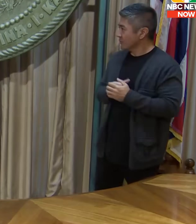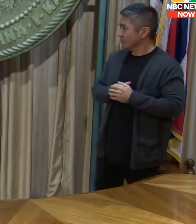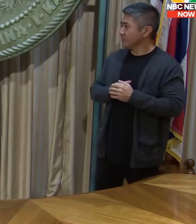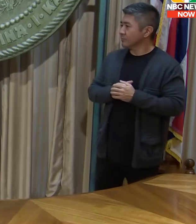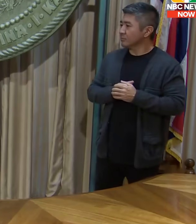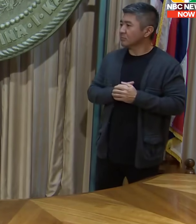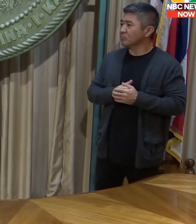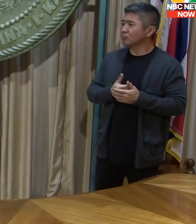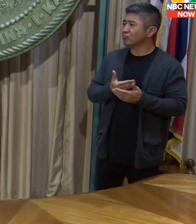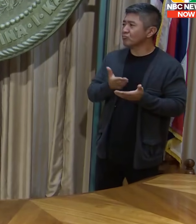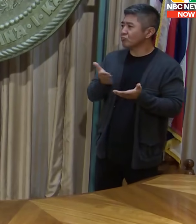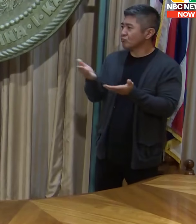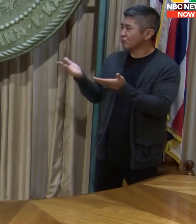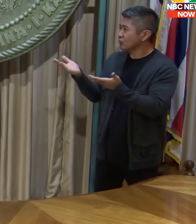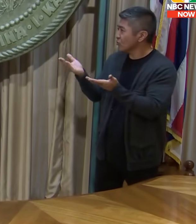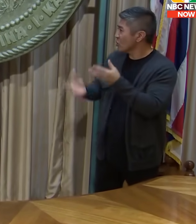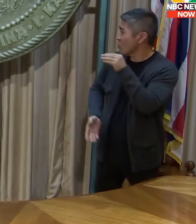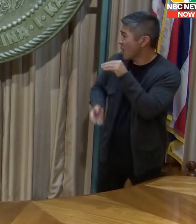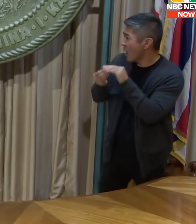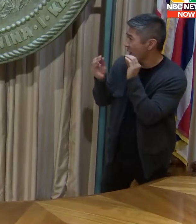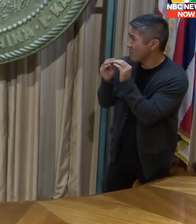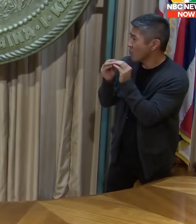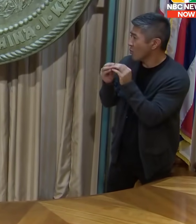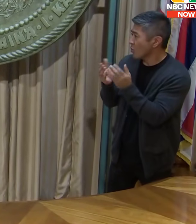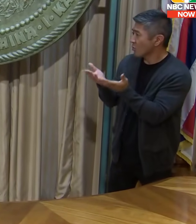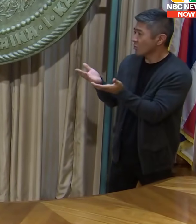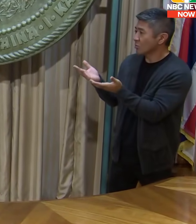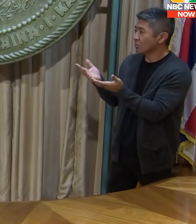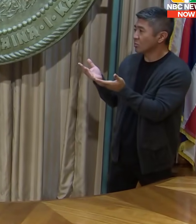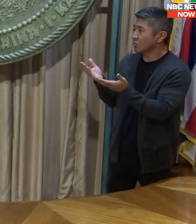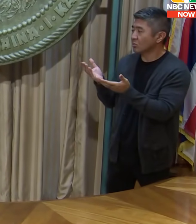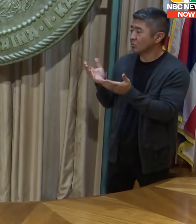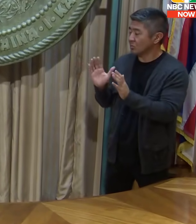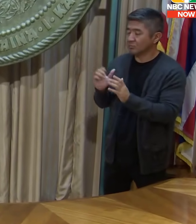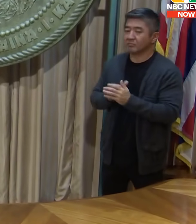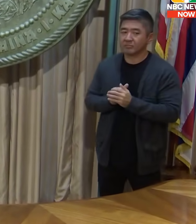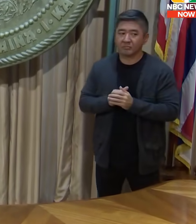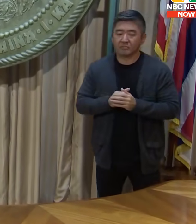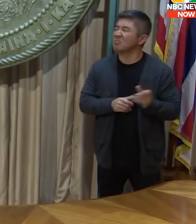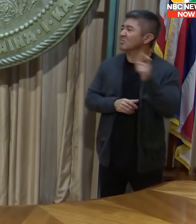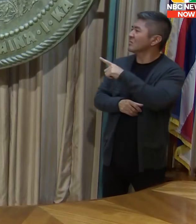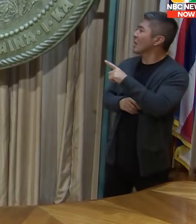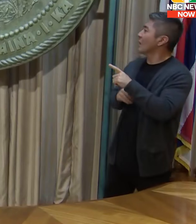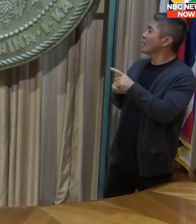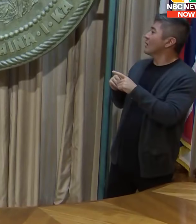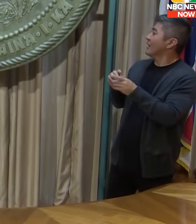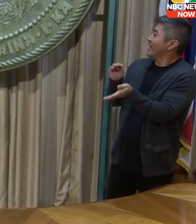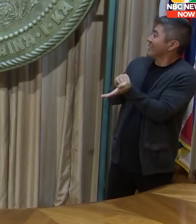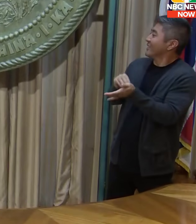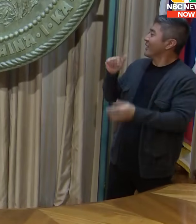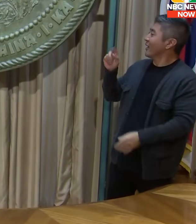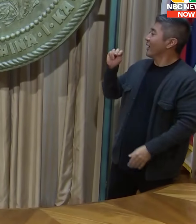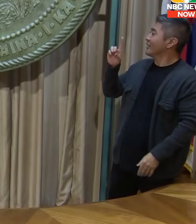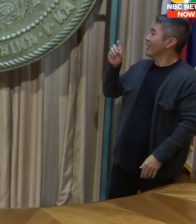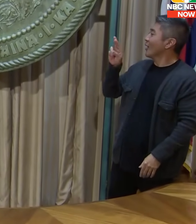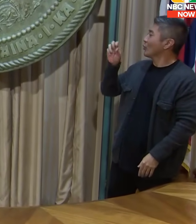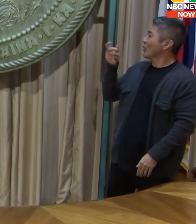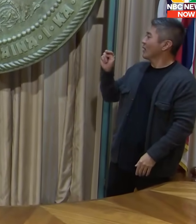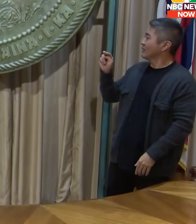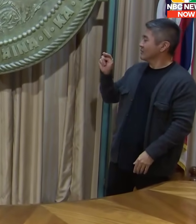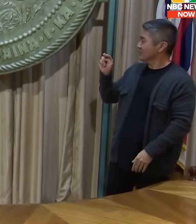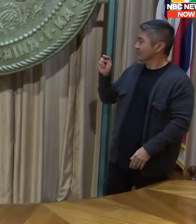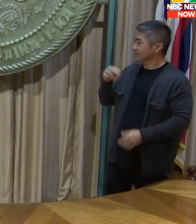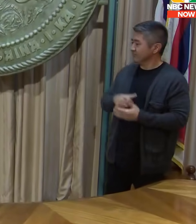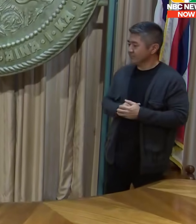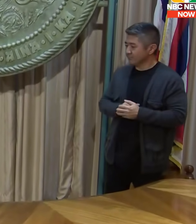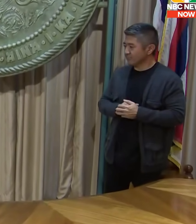Does anyone else have anything to add? Okay. Our next question, Dr. Anderson. sorry. Does the fact that